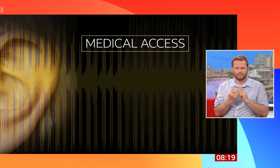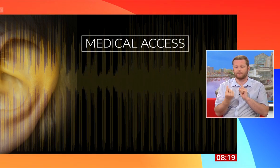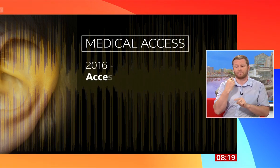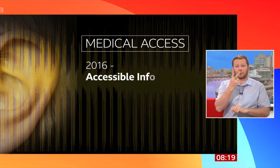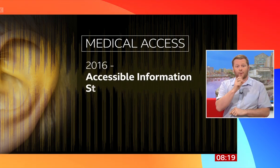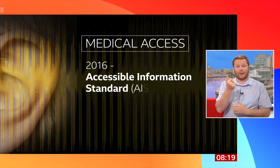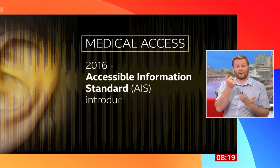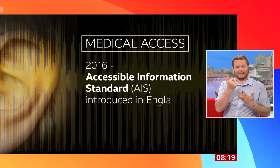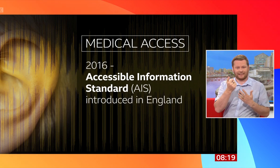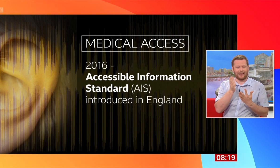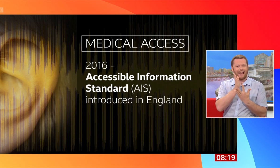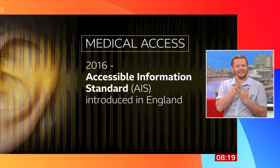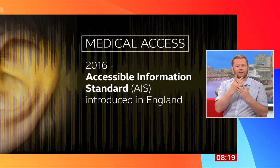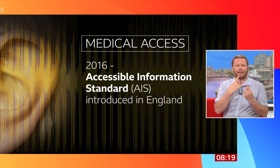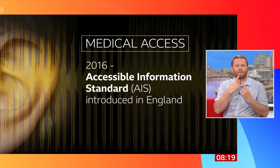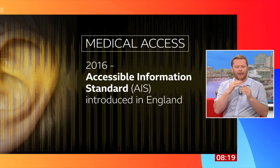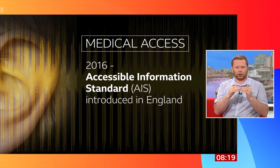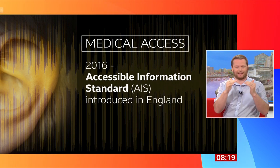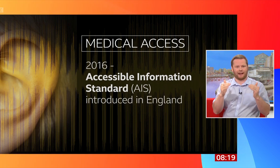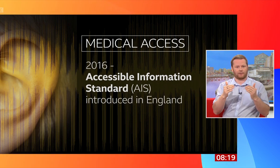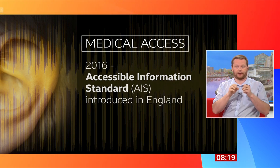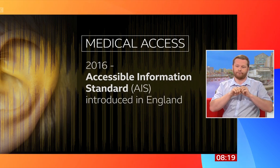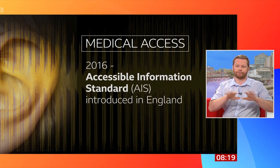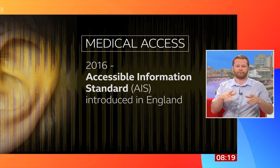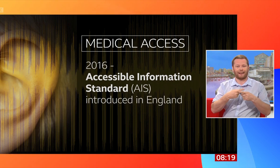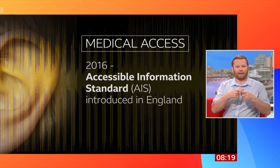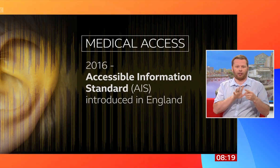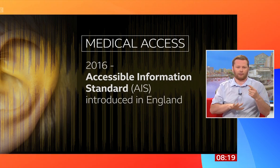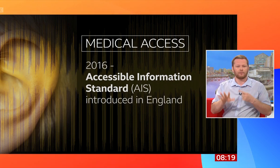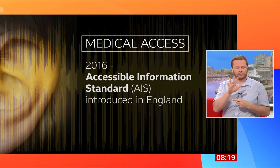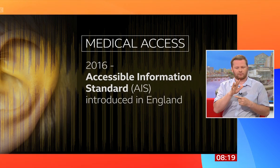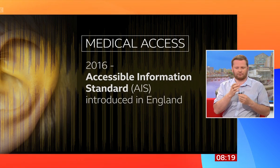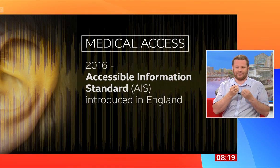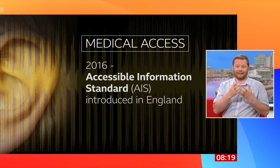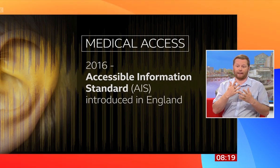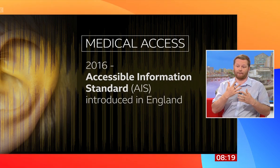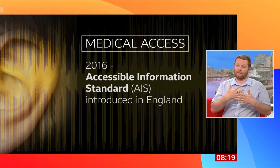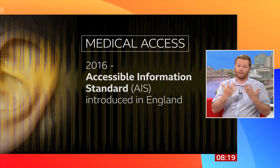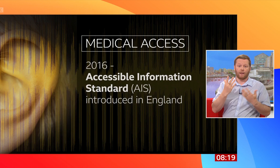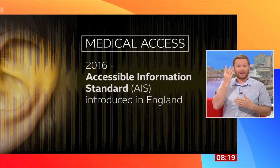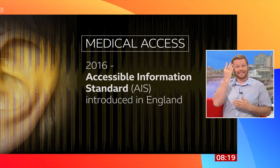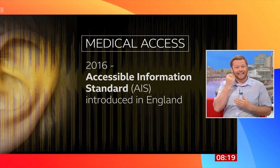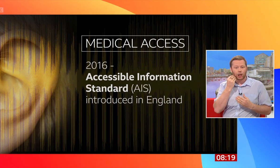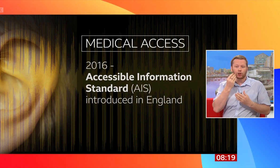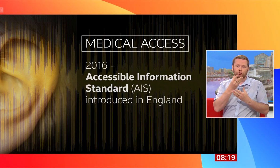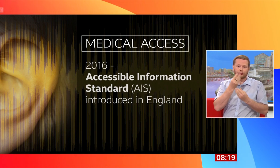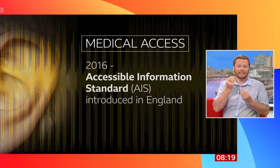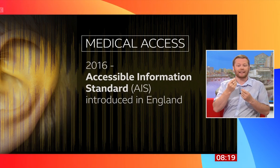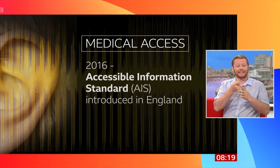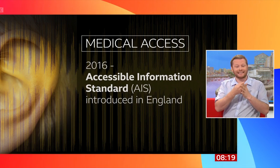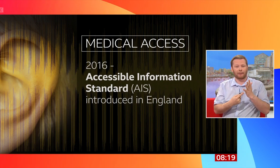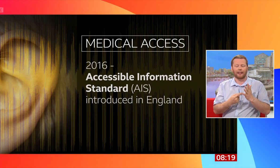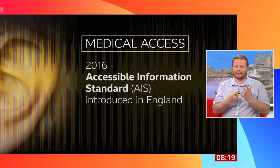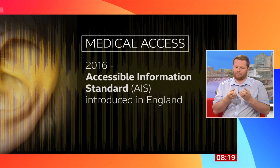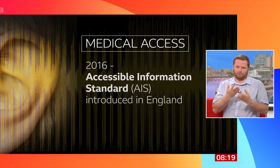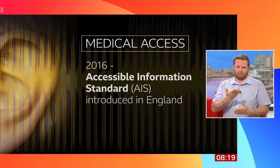2016, the Accessible Information Standard was introduced in England, which gave all people with a sensory loss, impairment or disability the legal